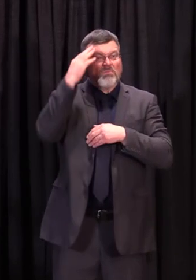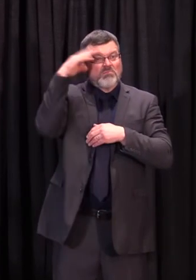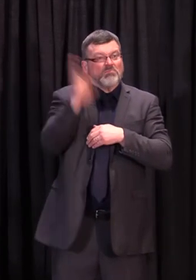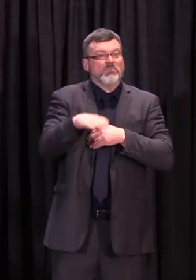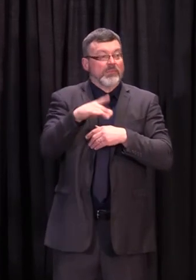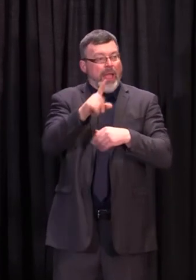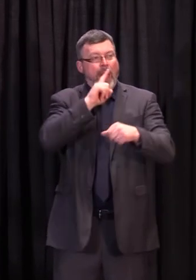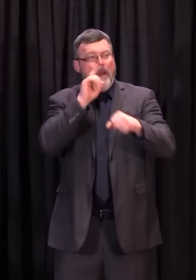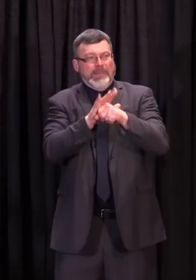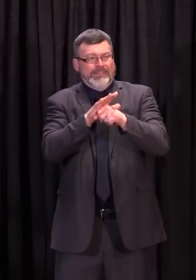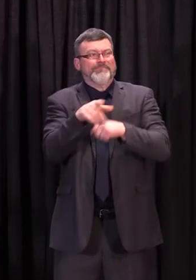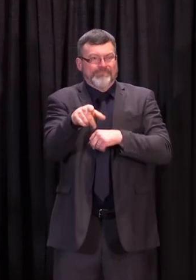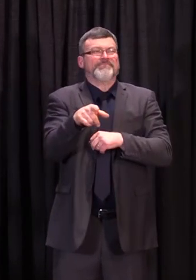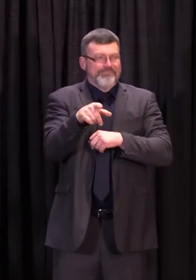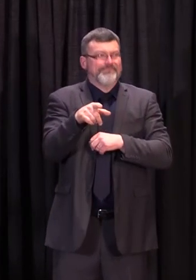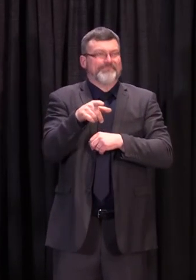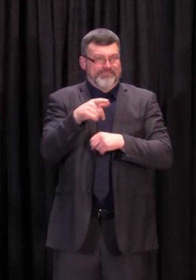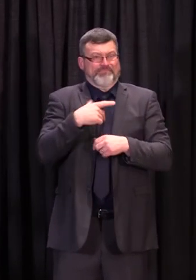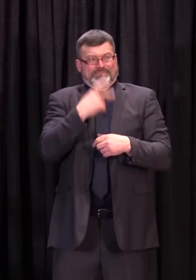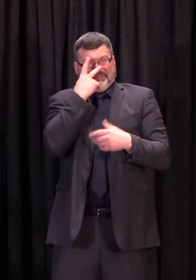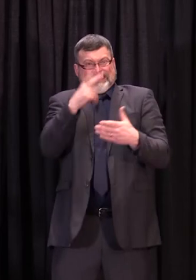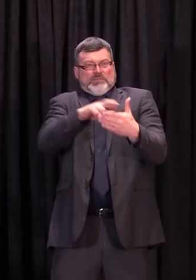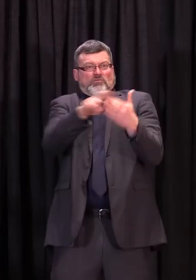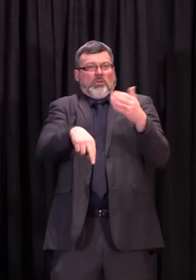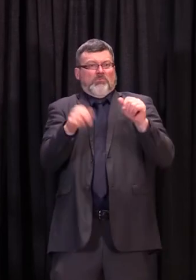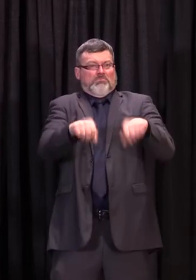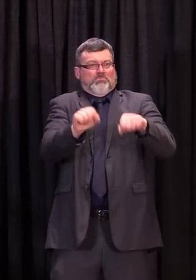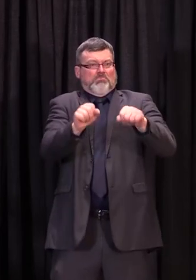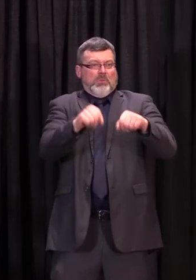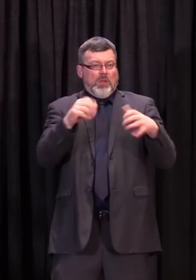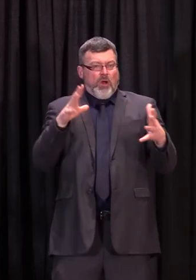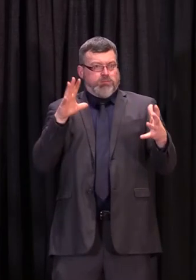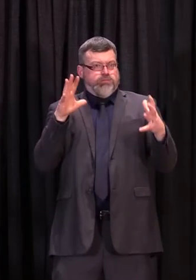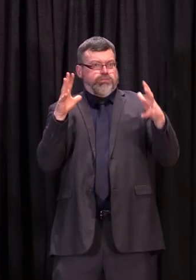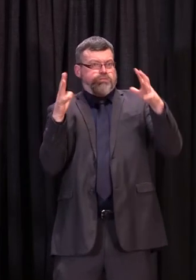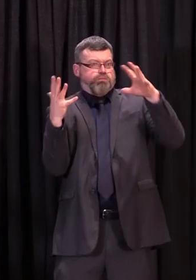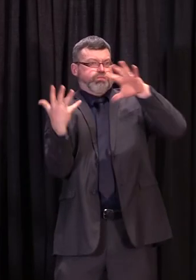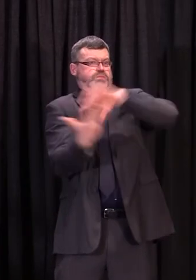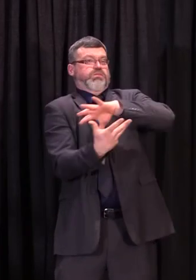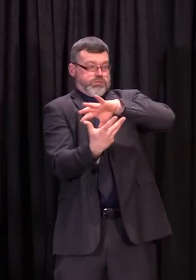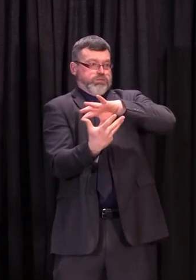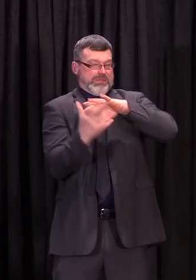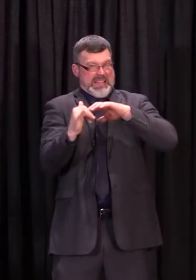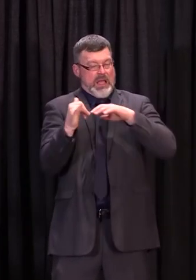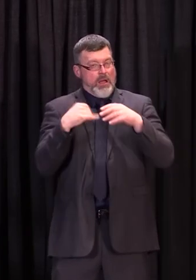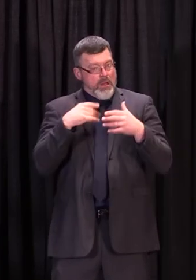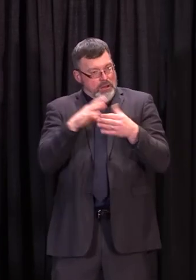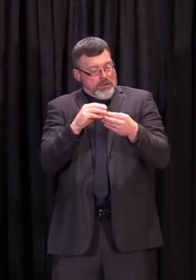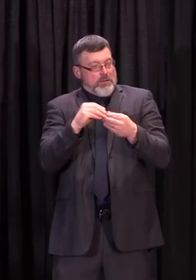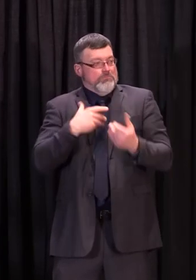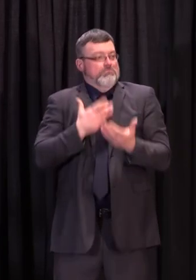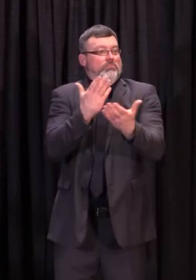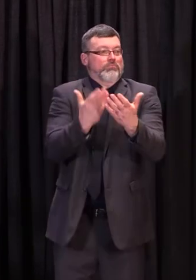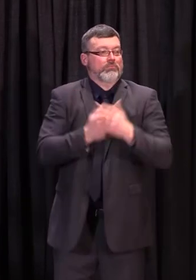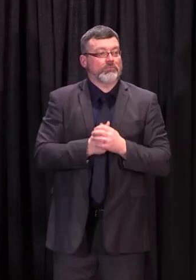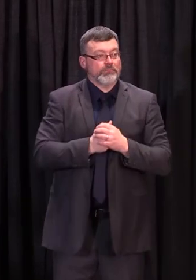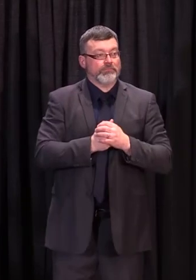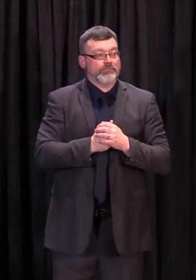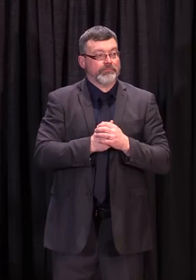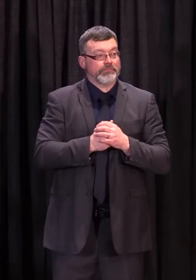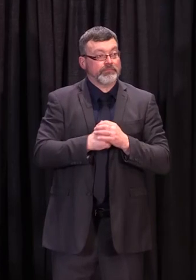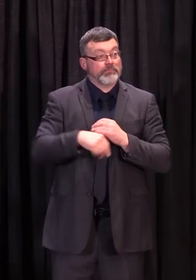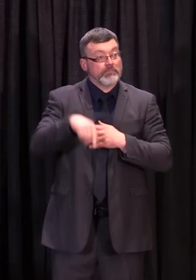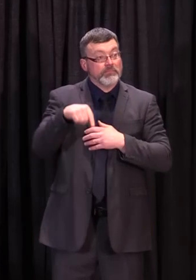tangible infrastructure projects I originally proposed. Because we have to remember, this is